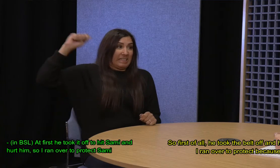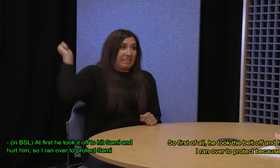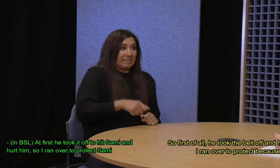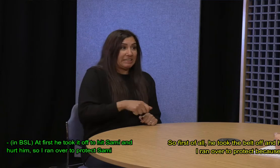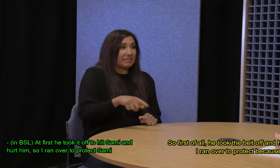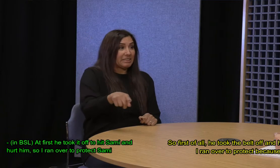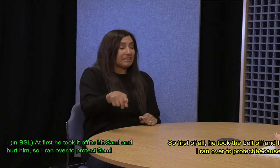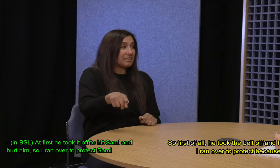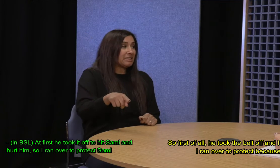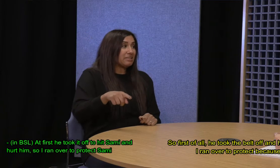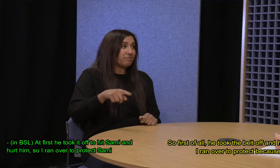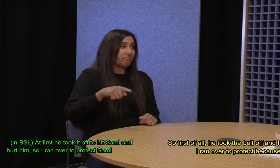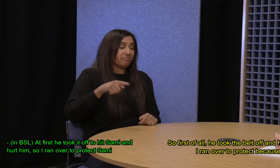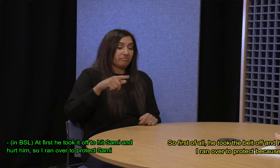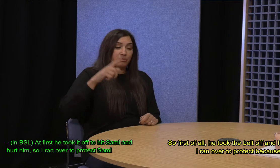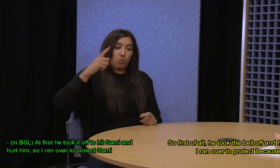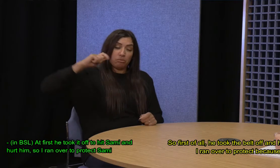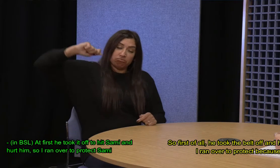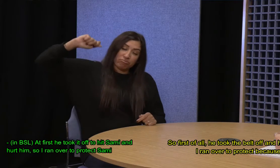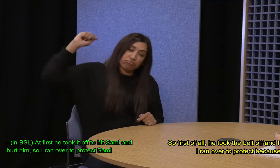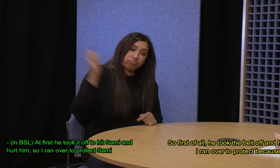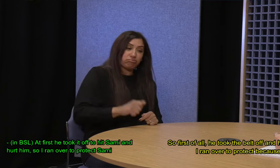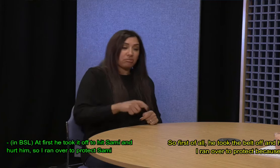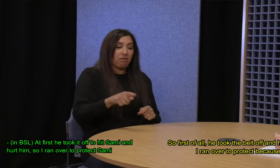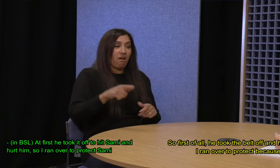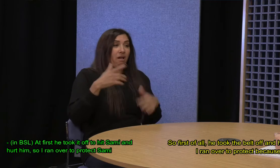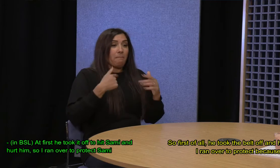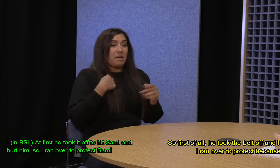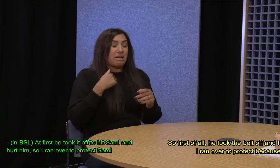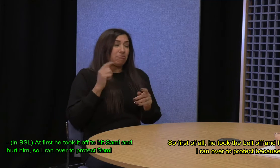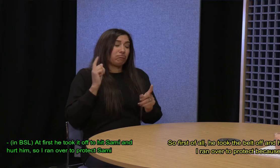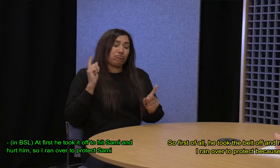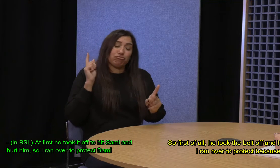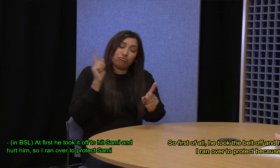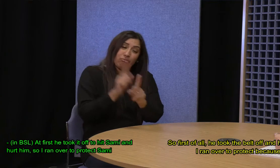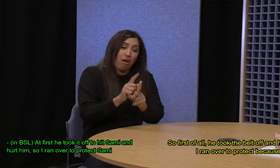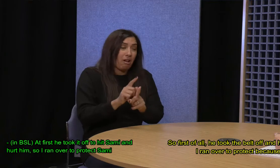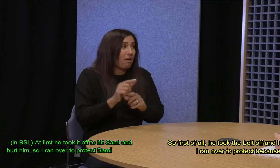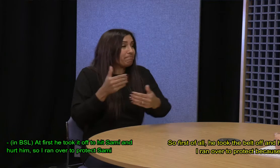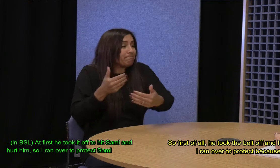So first of all, he took the belt off and he hit Sammy. Mm-hmm.